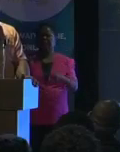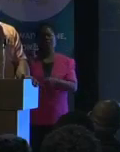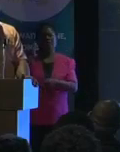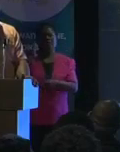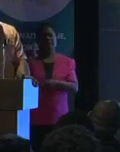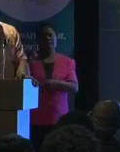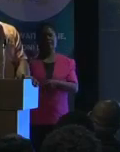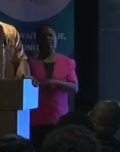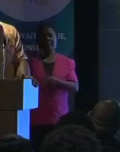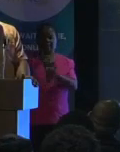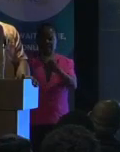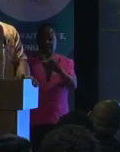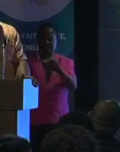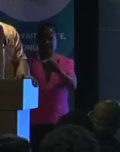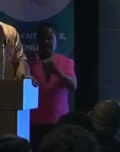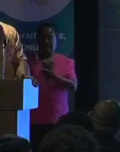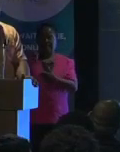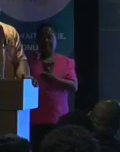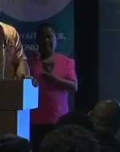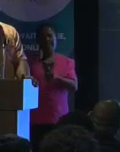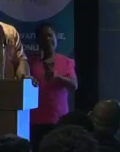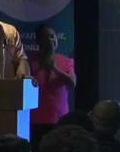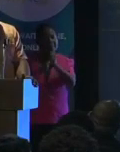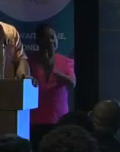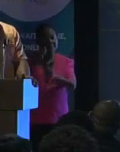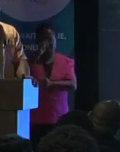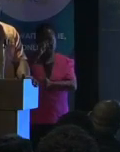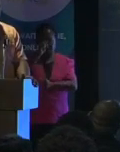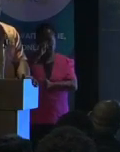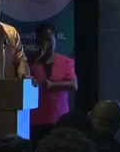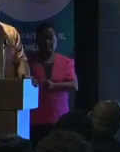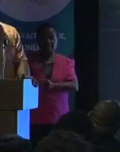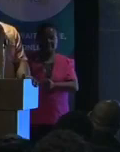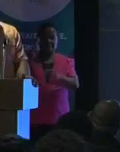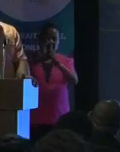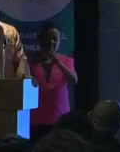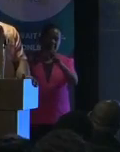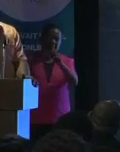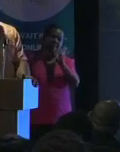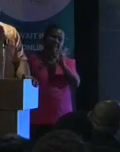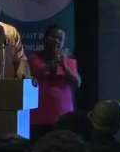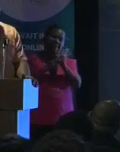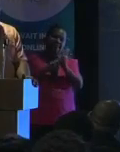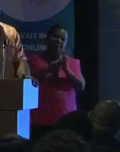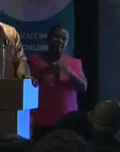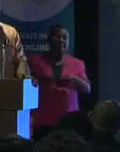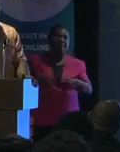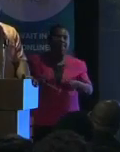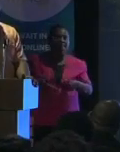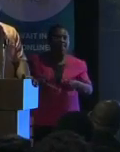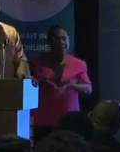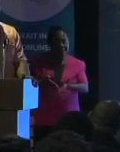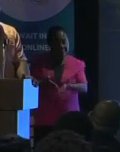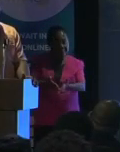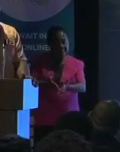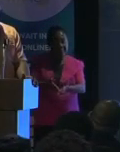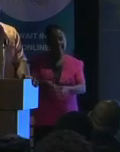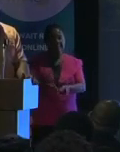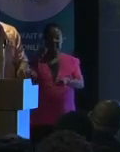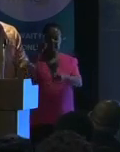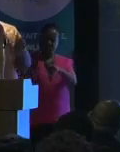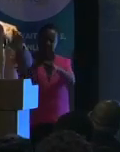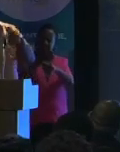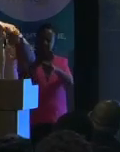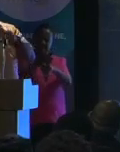parents or your brother or sister or your sibling is born with a disability and you want to claim